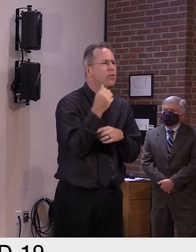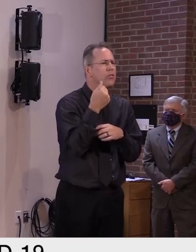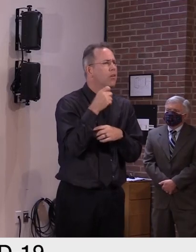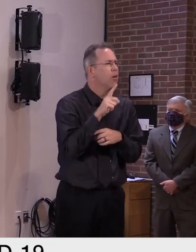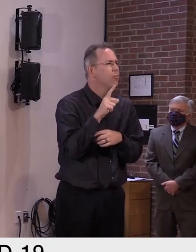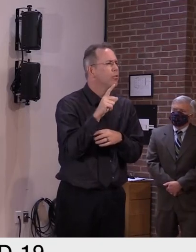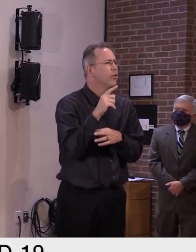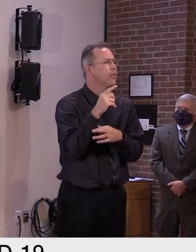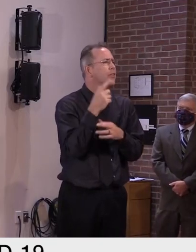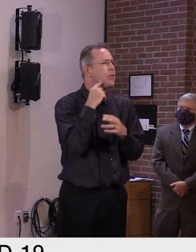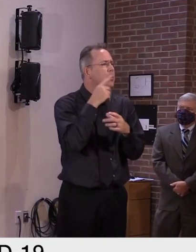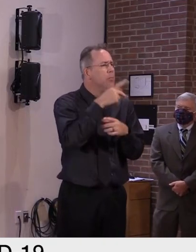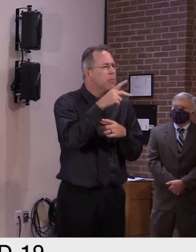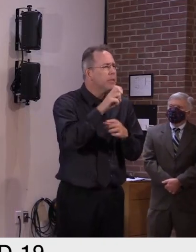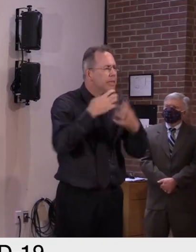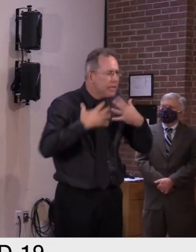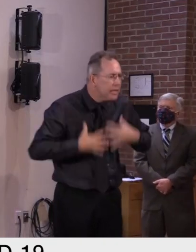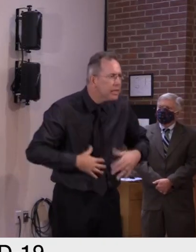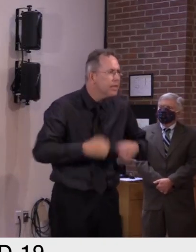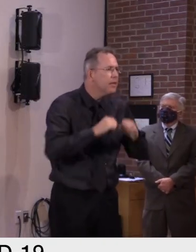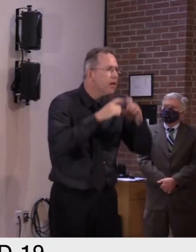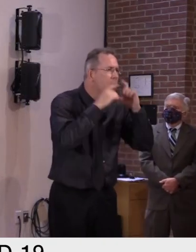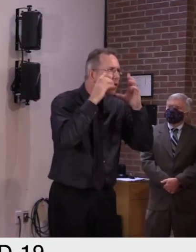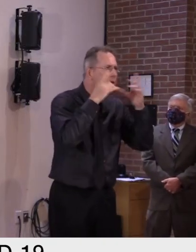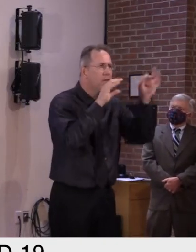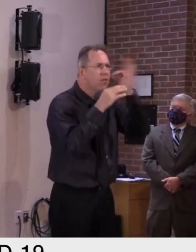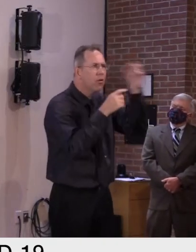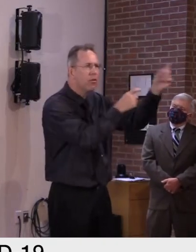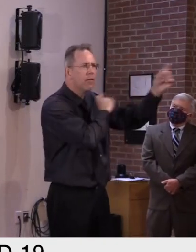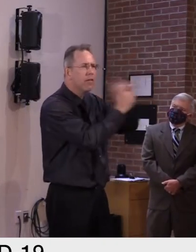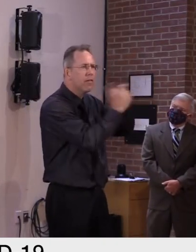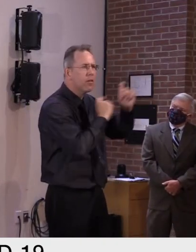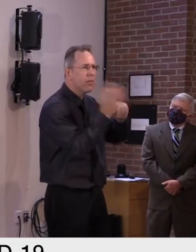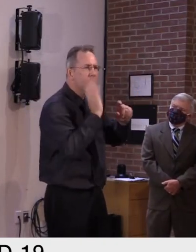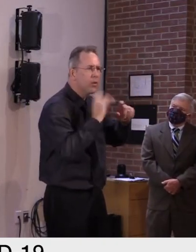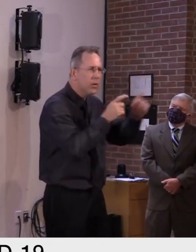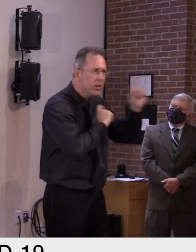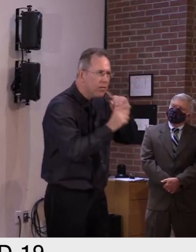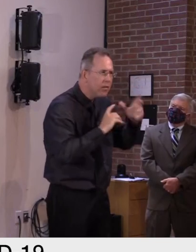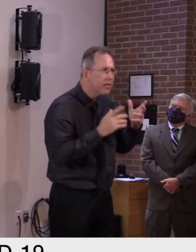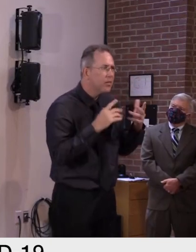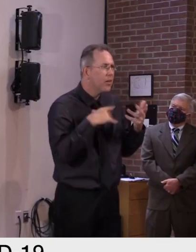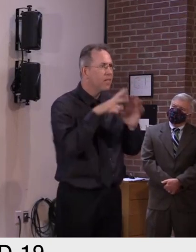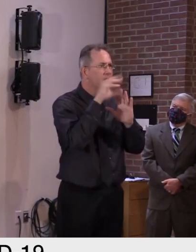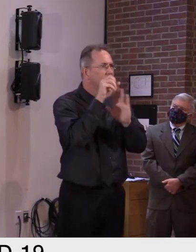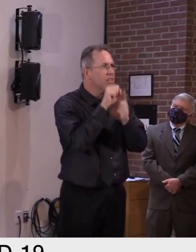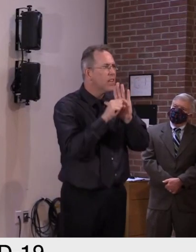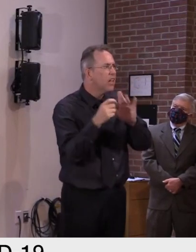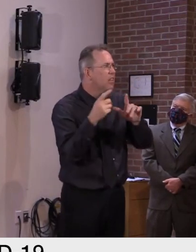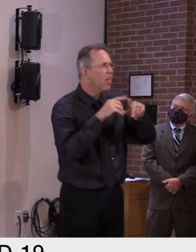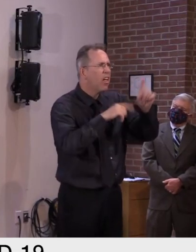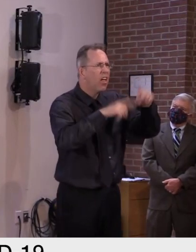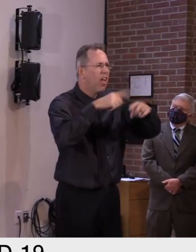every state for itself and competing with one another. So we are going to be,